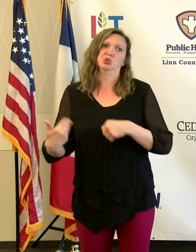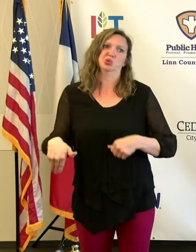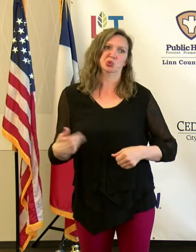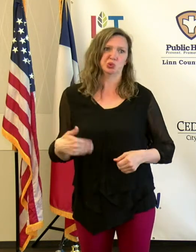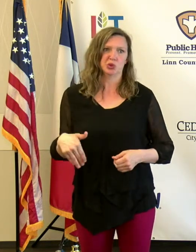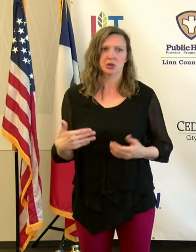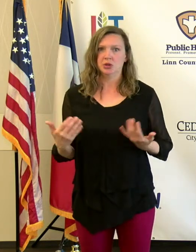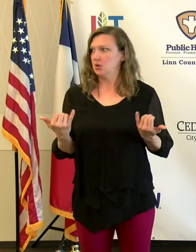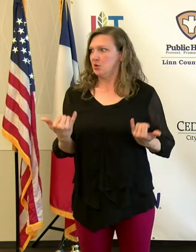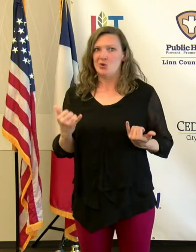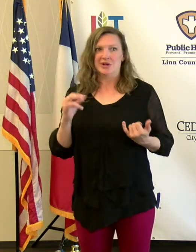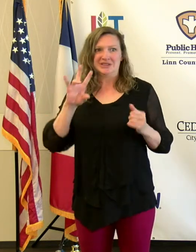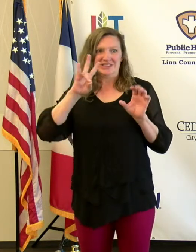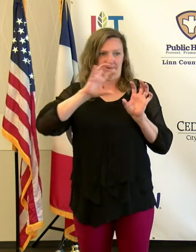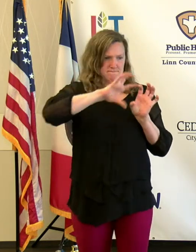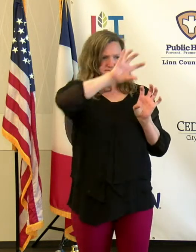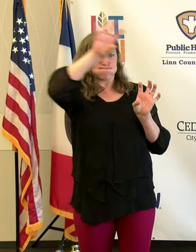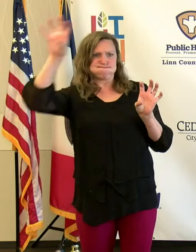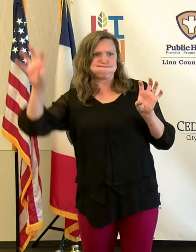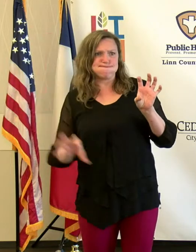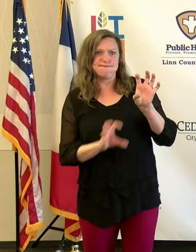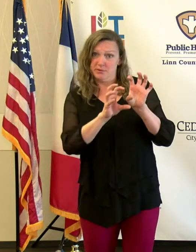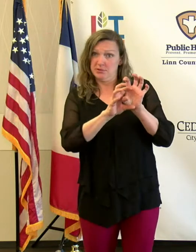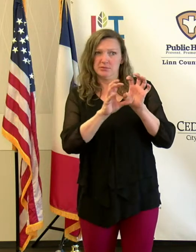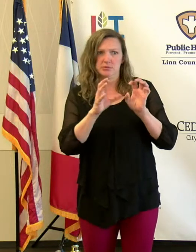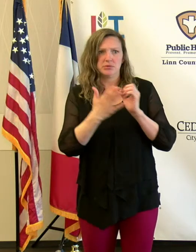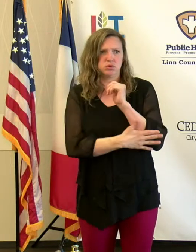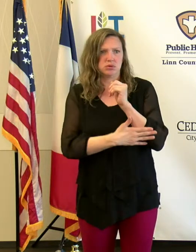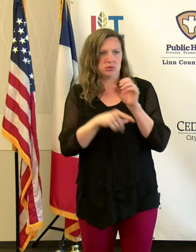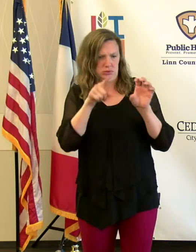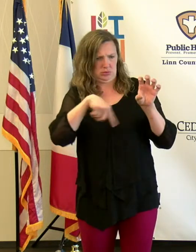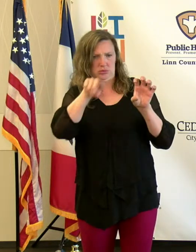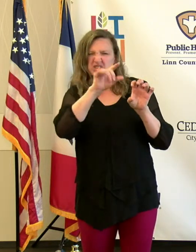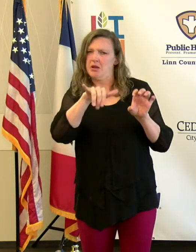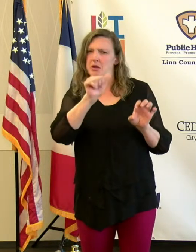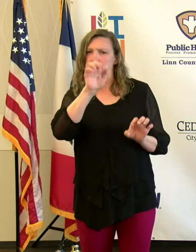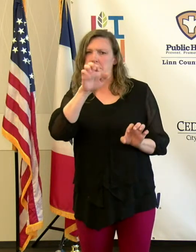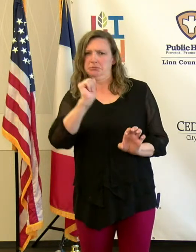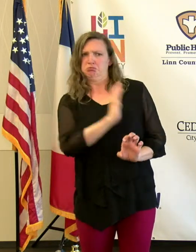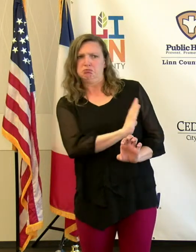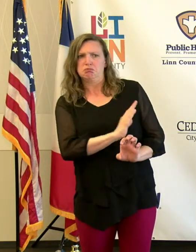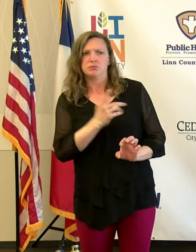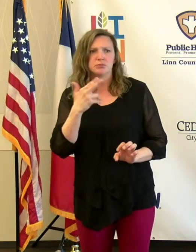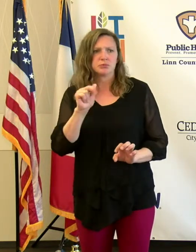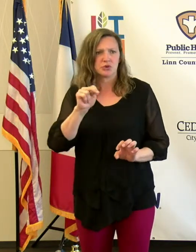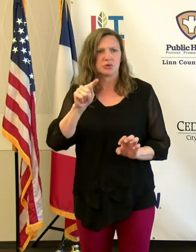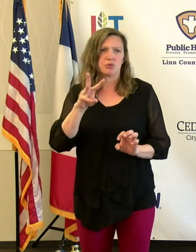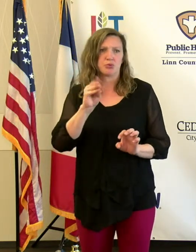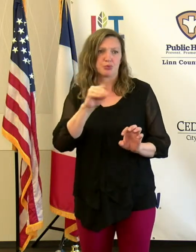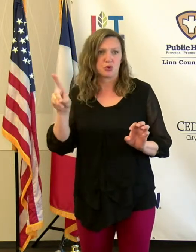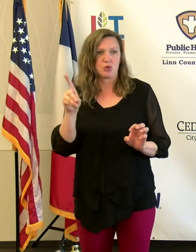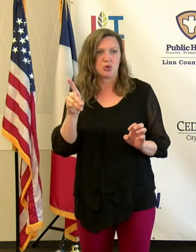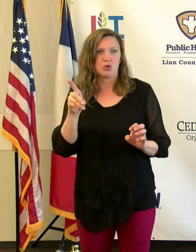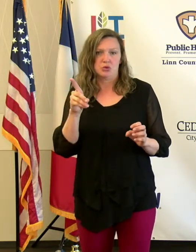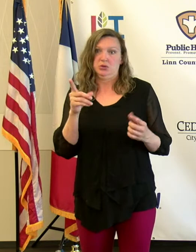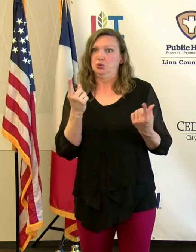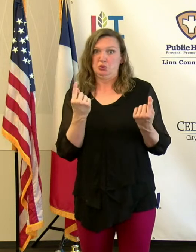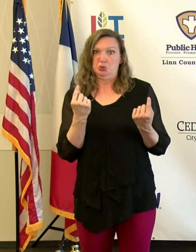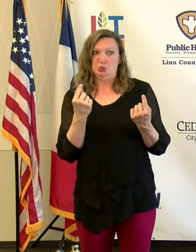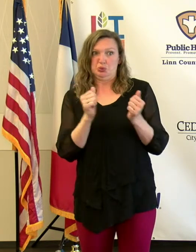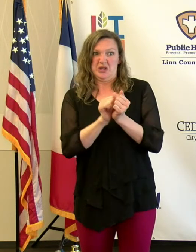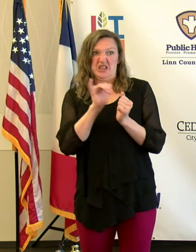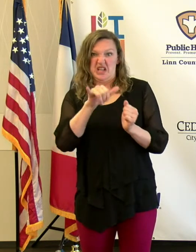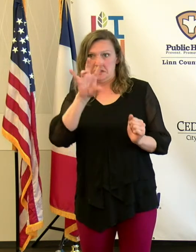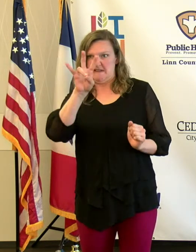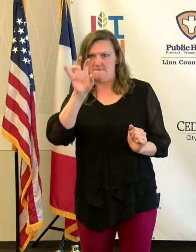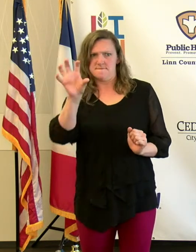Benton, Cedar, Iowa, Johnson, Jones, Linn, and Washington counties, will be physically closed for the remainder of the